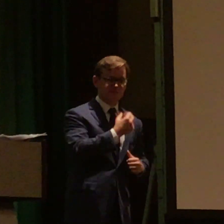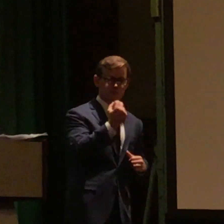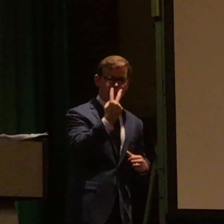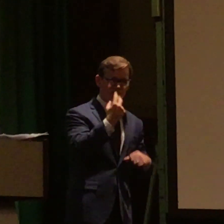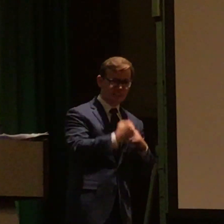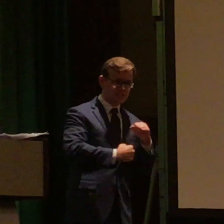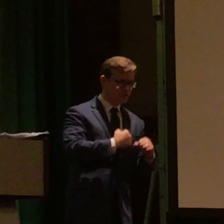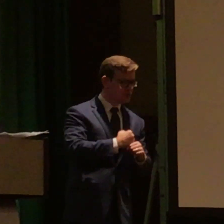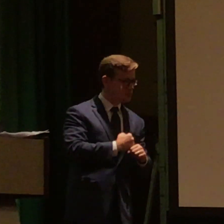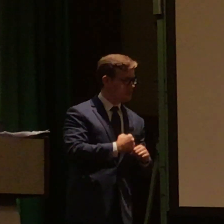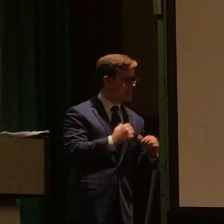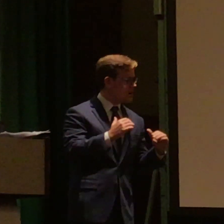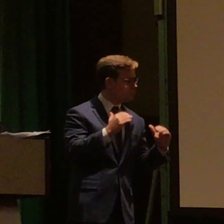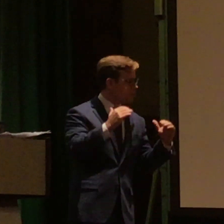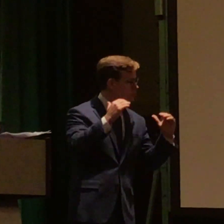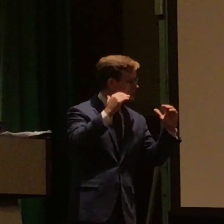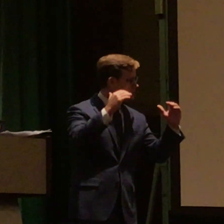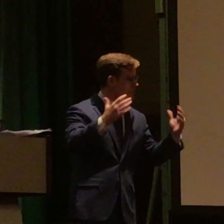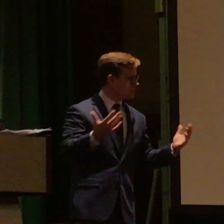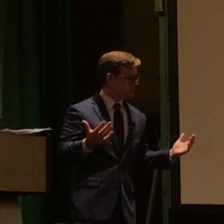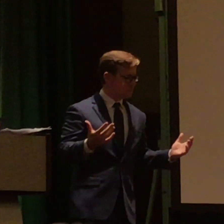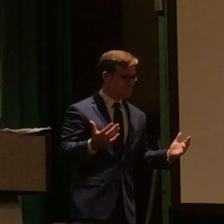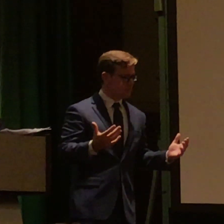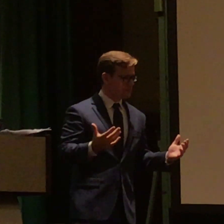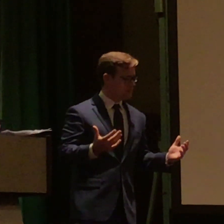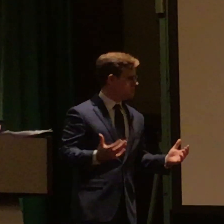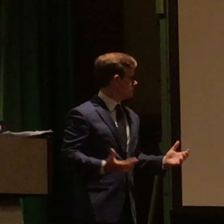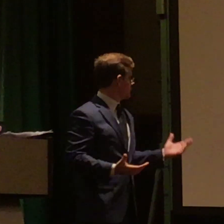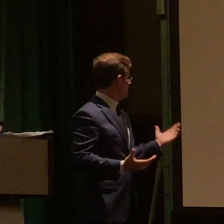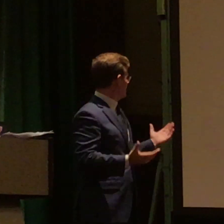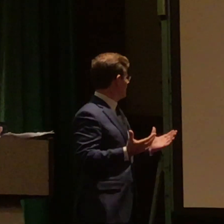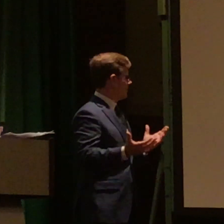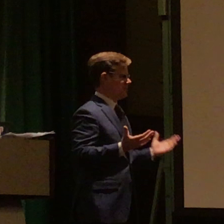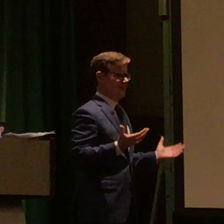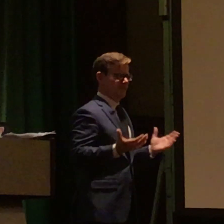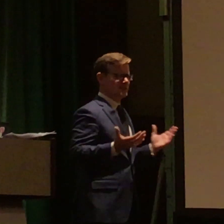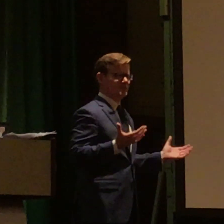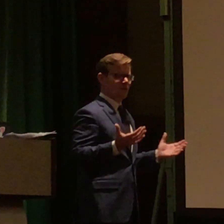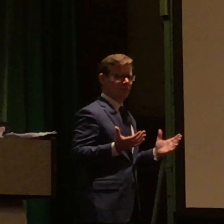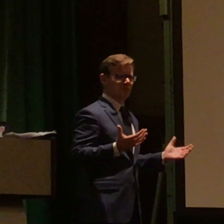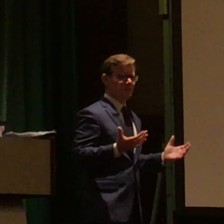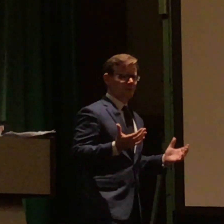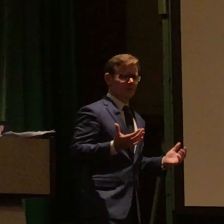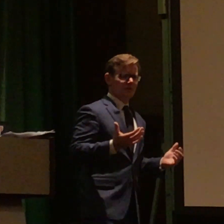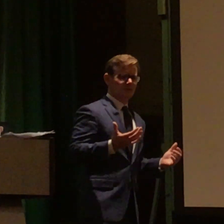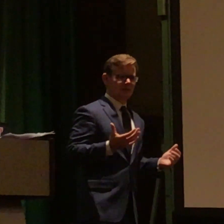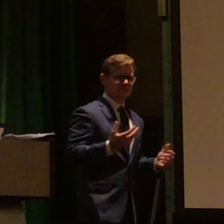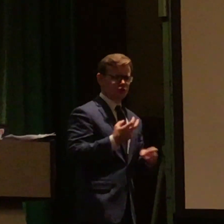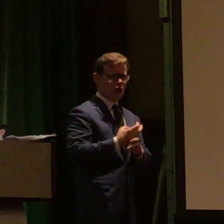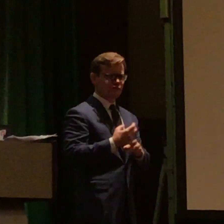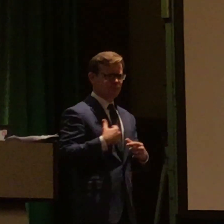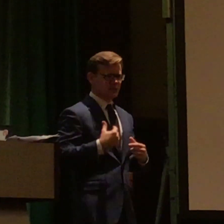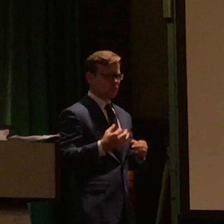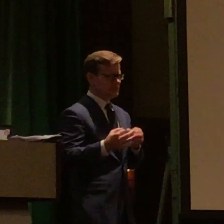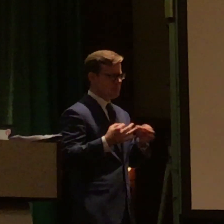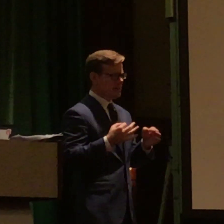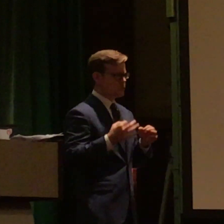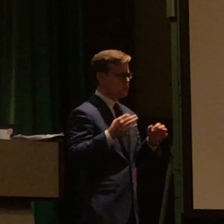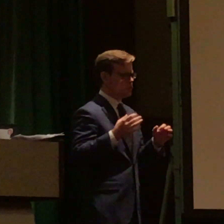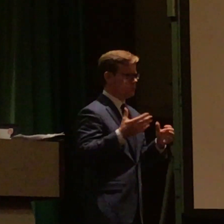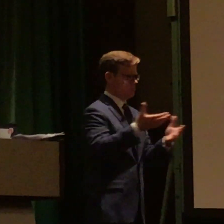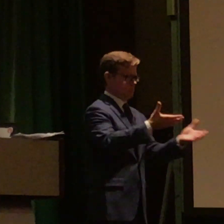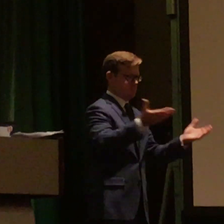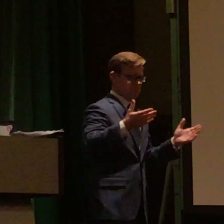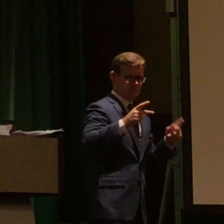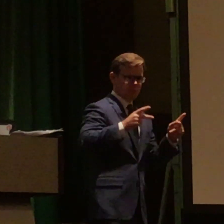to hear. He'd been in the Army for 12 years and promoted upwardly and continues to serve. So it's